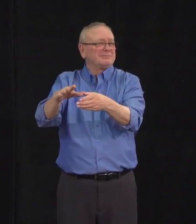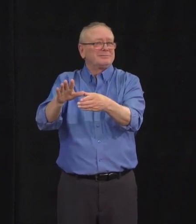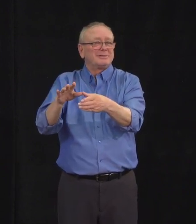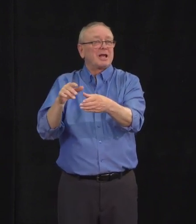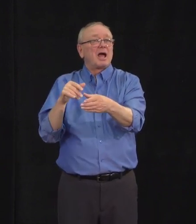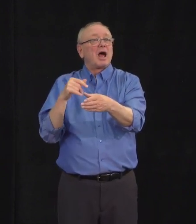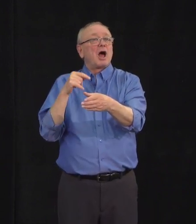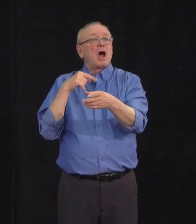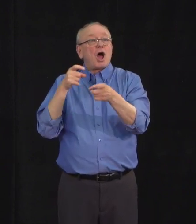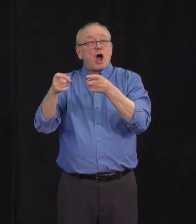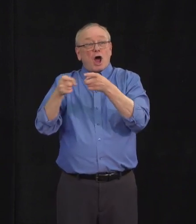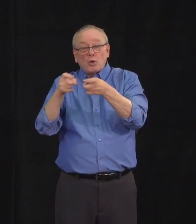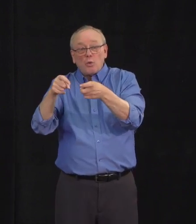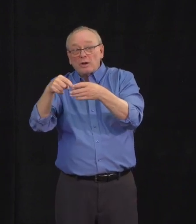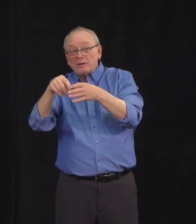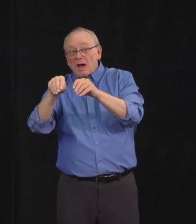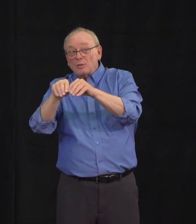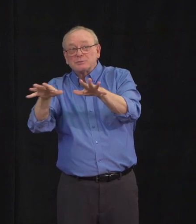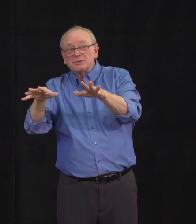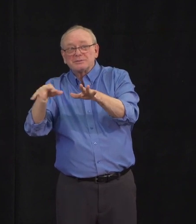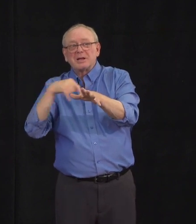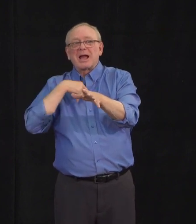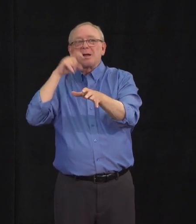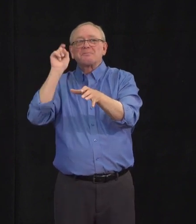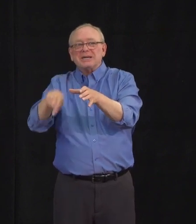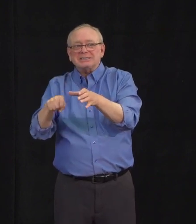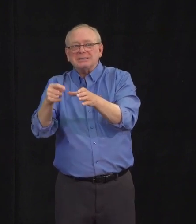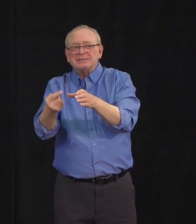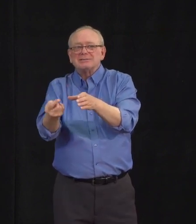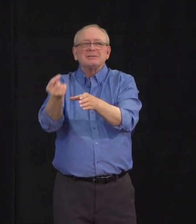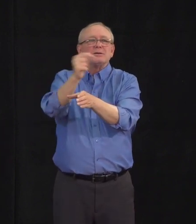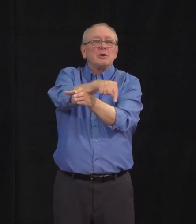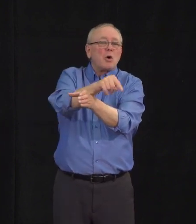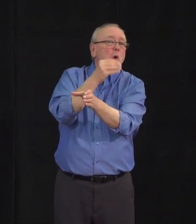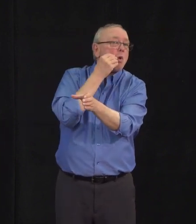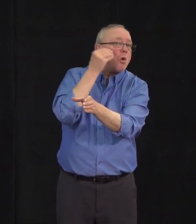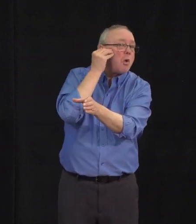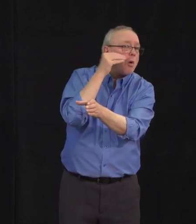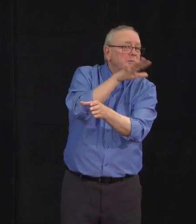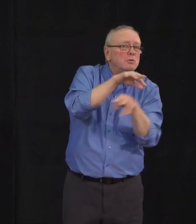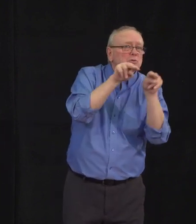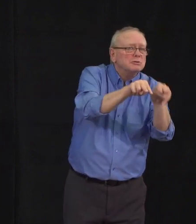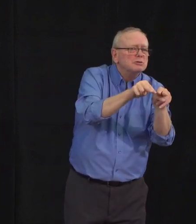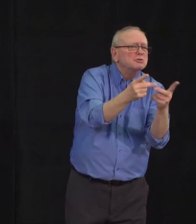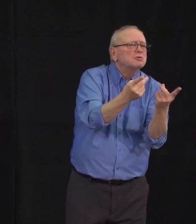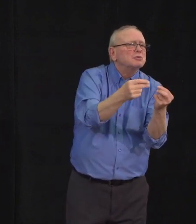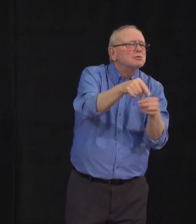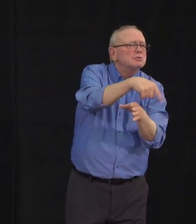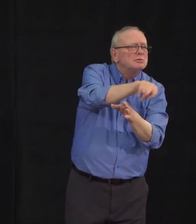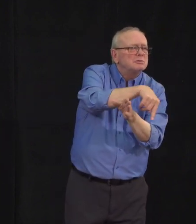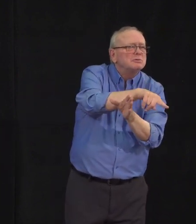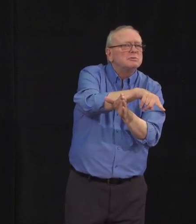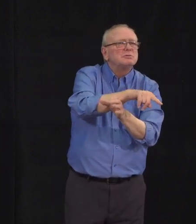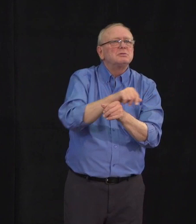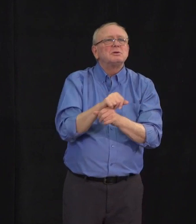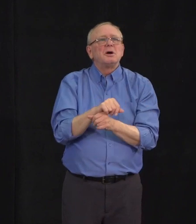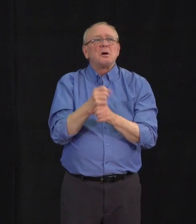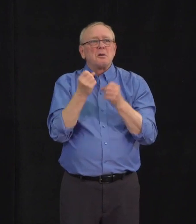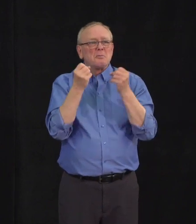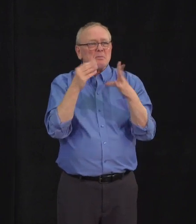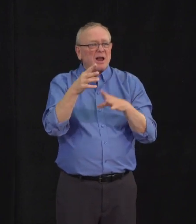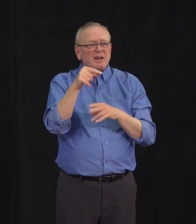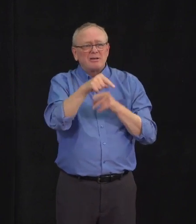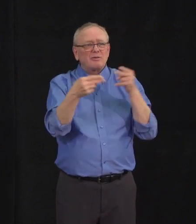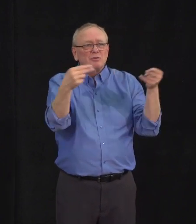the workers at that site, knowing that many of them carpool to work, that there are many who